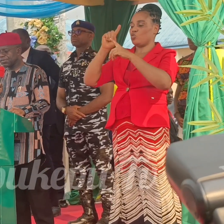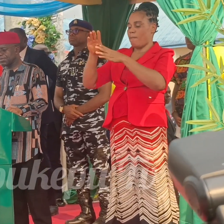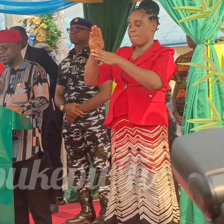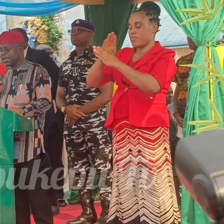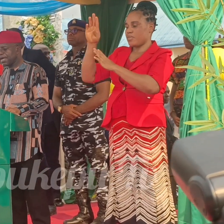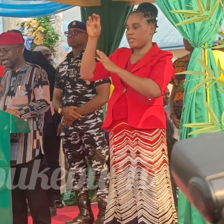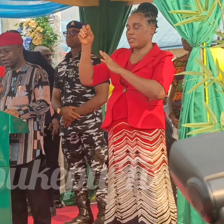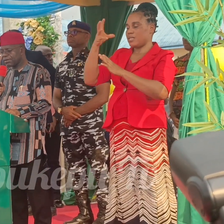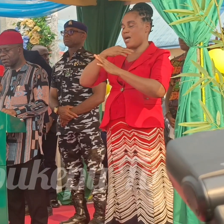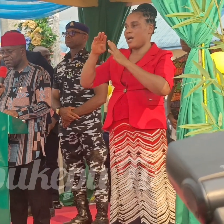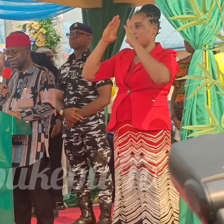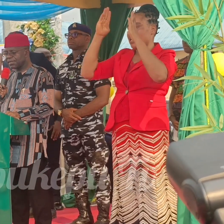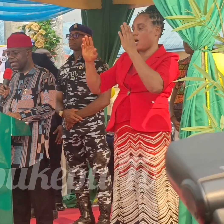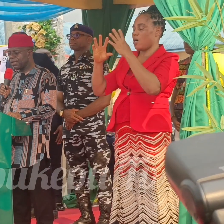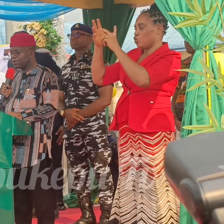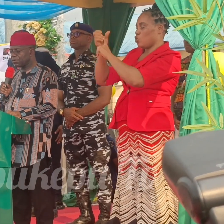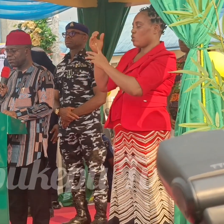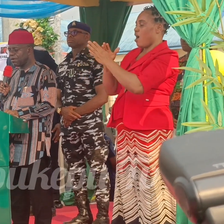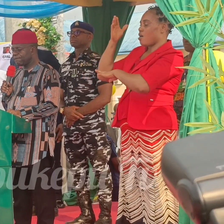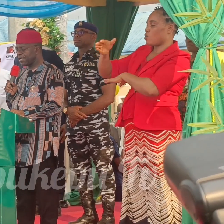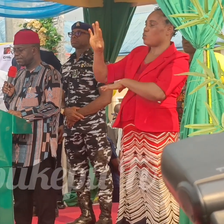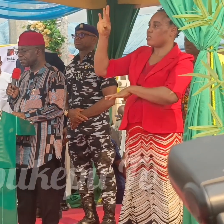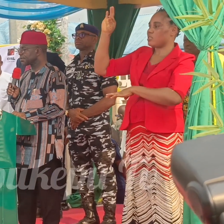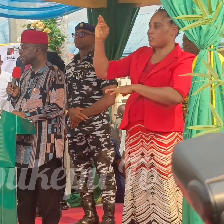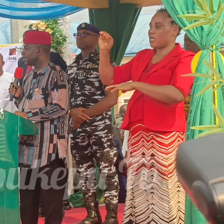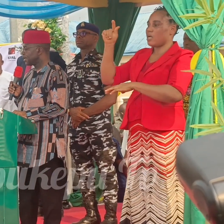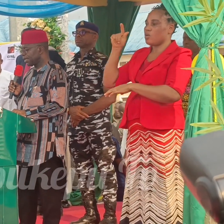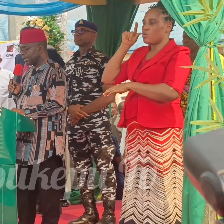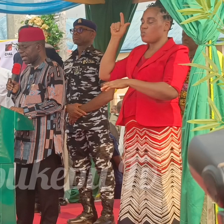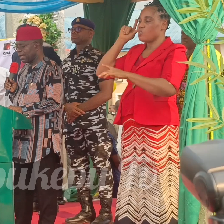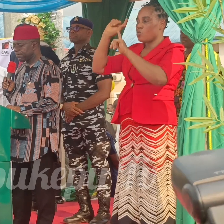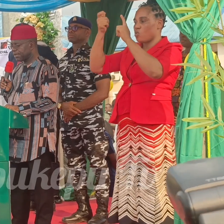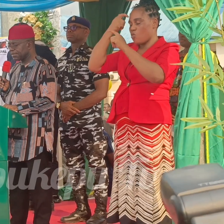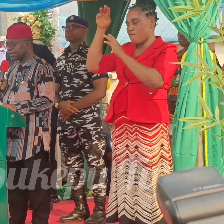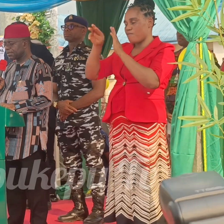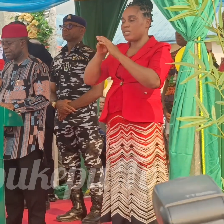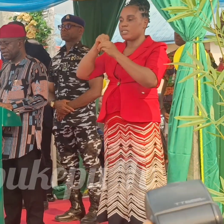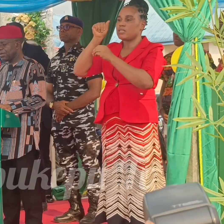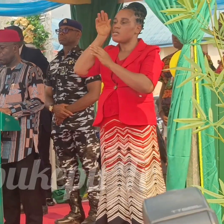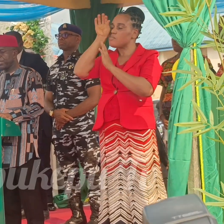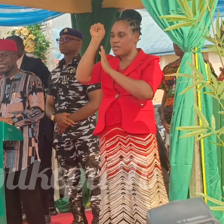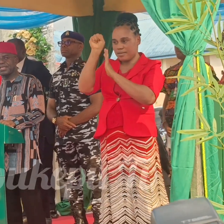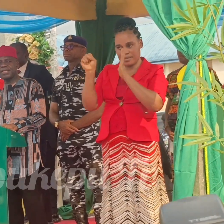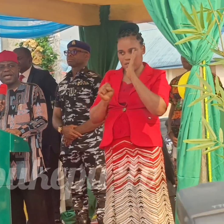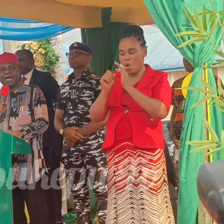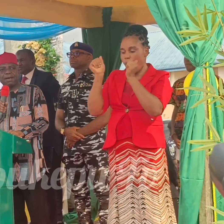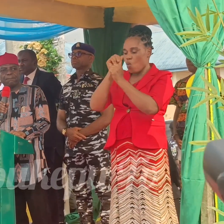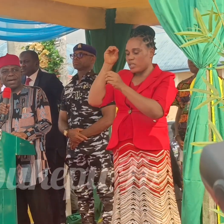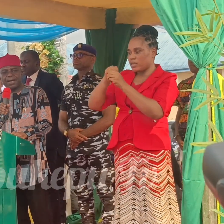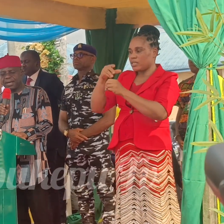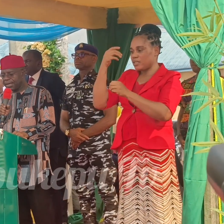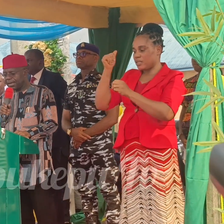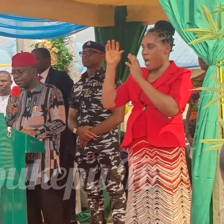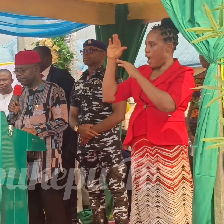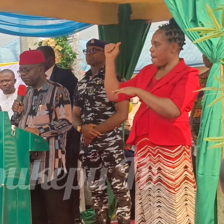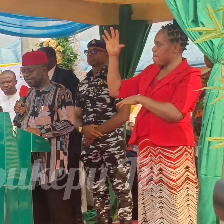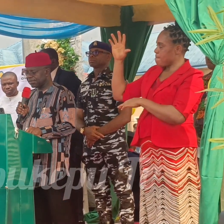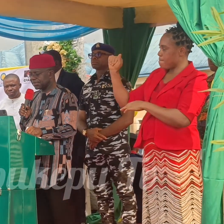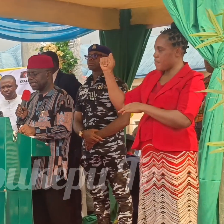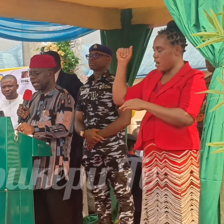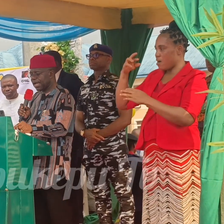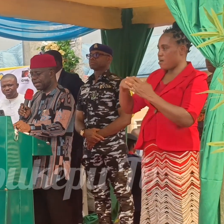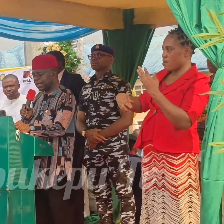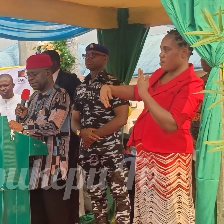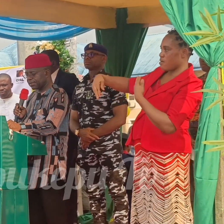households across 9 local governments in Abia State within the Aba